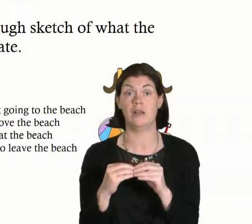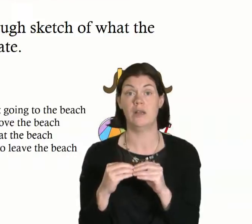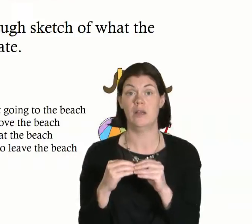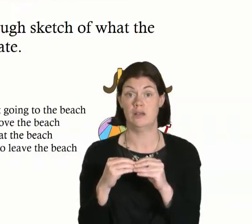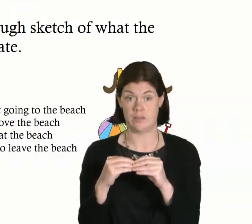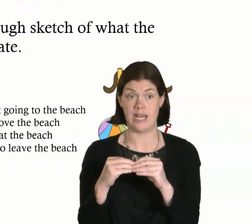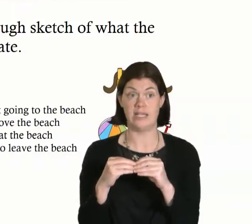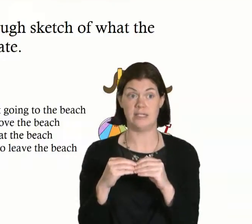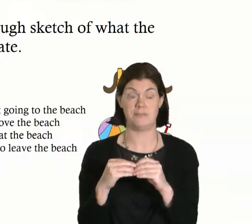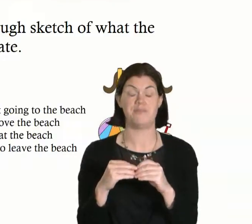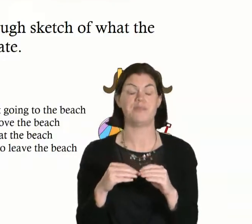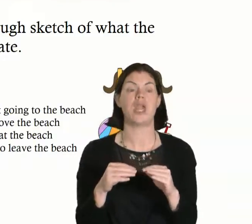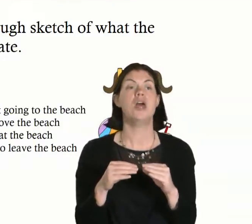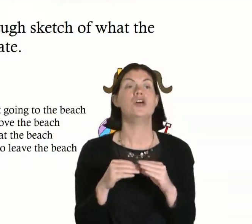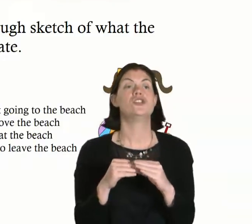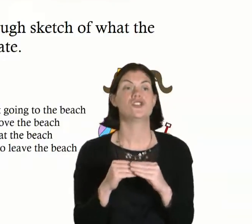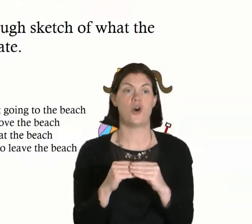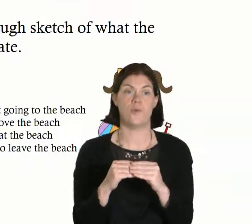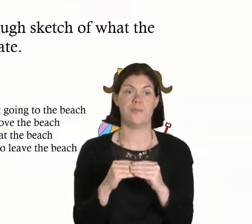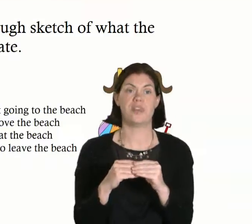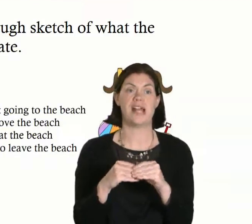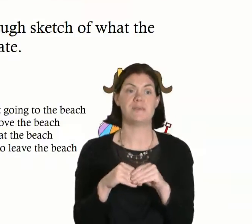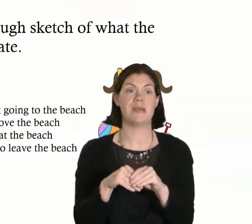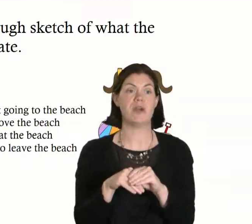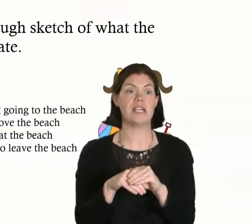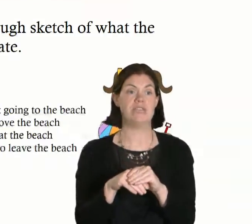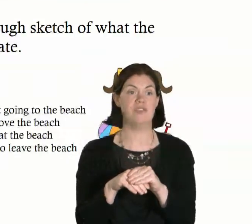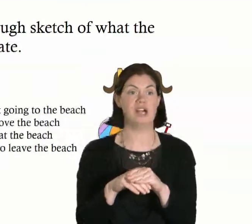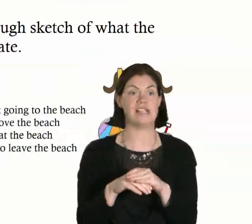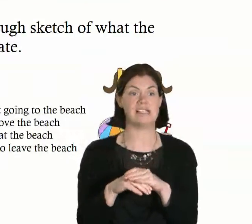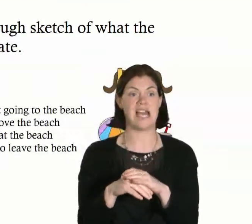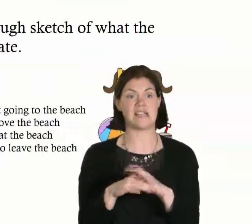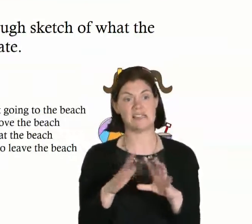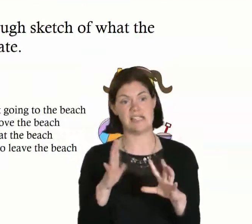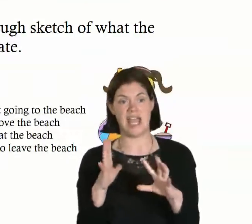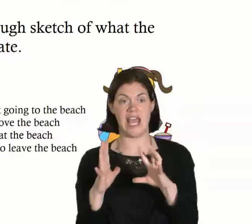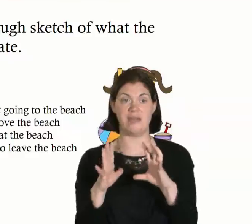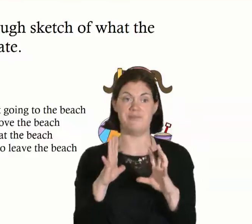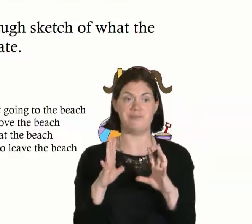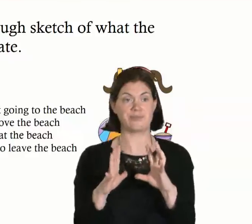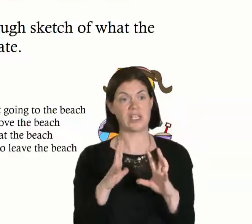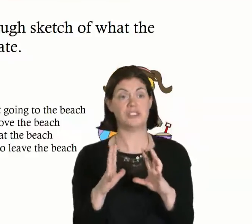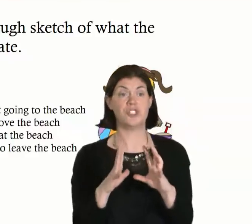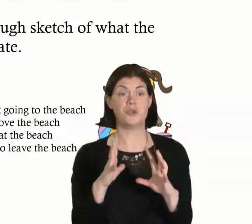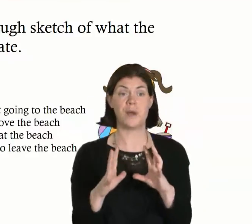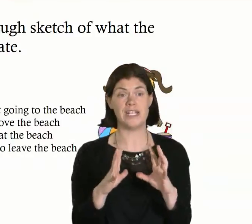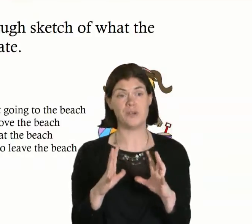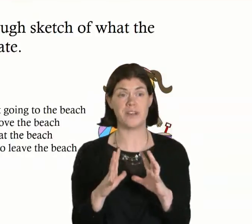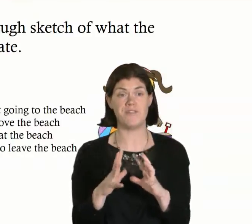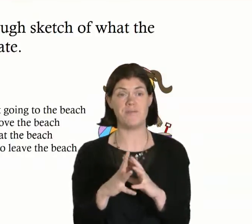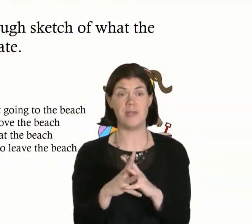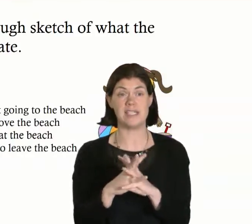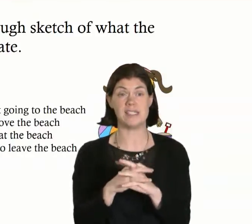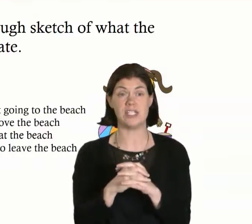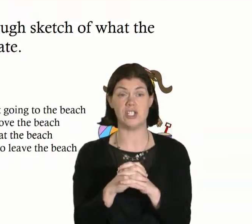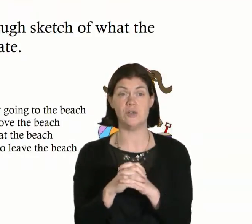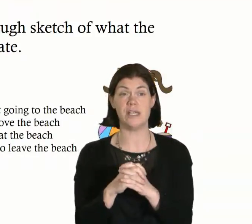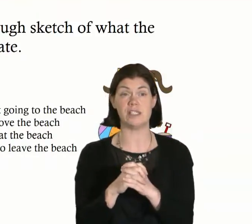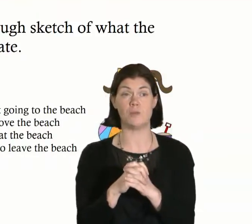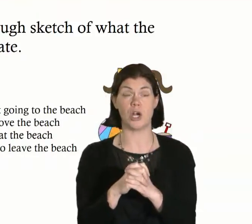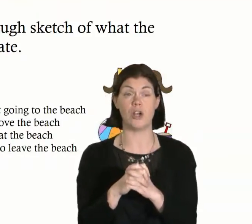well, right? So that's what I want to give you guys the next, say, 20, 25 minutes